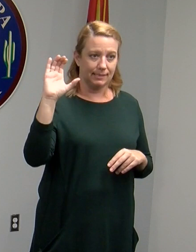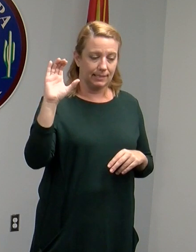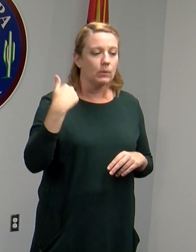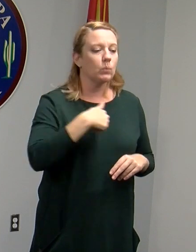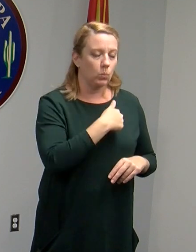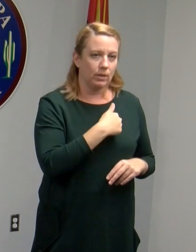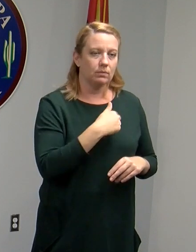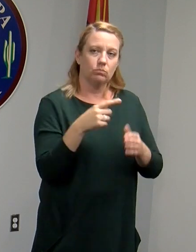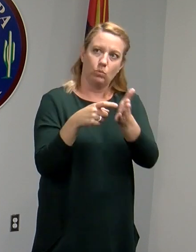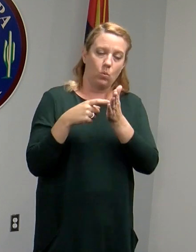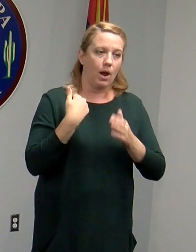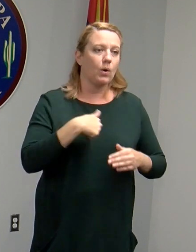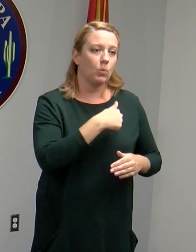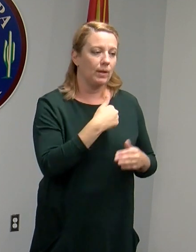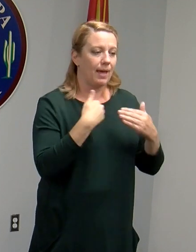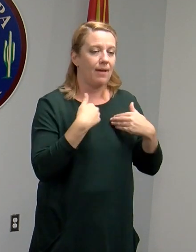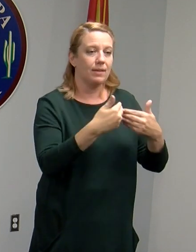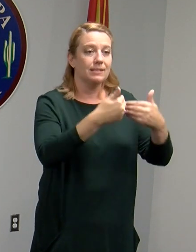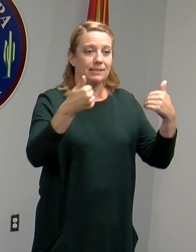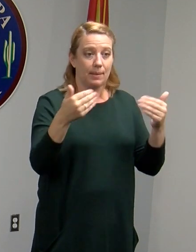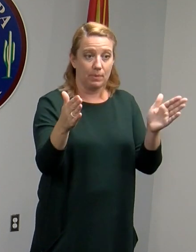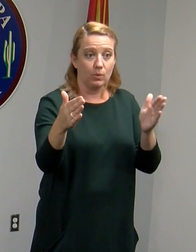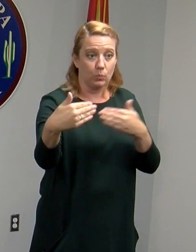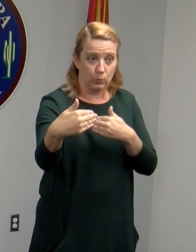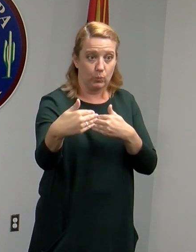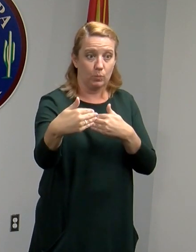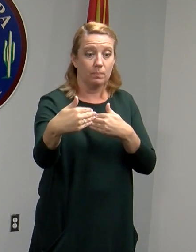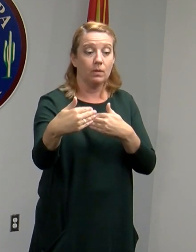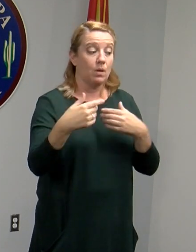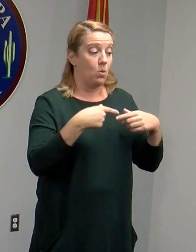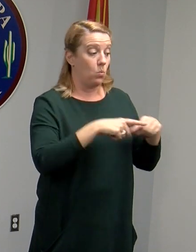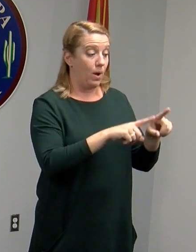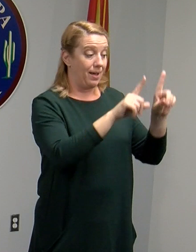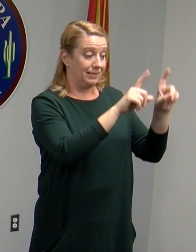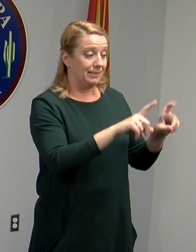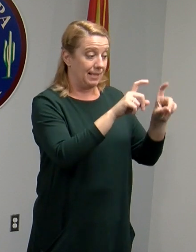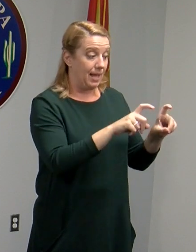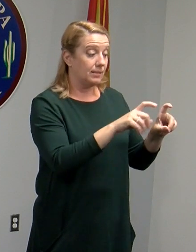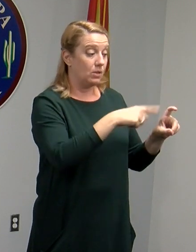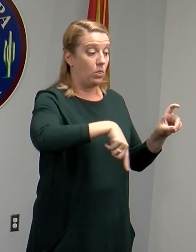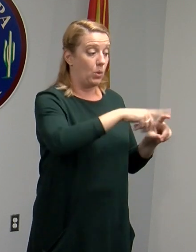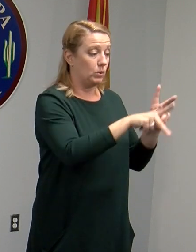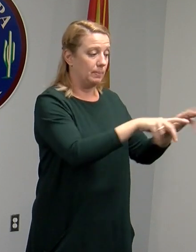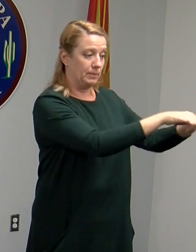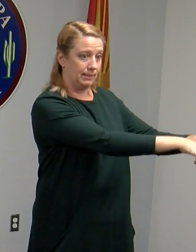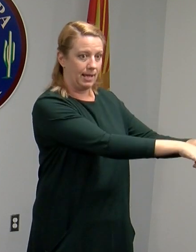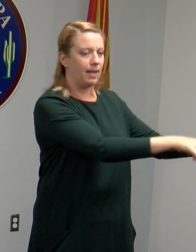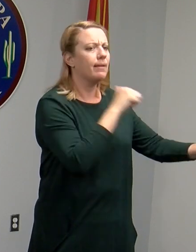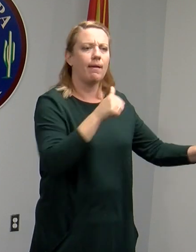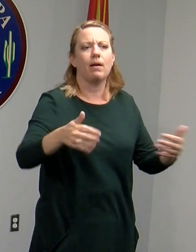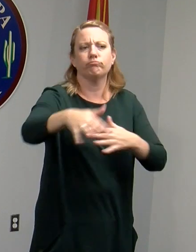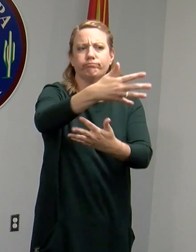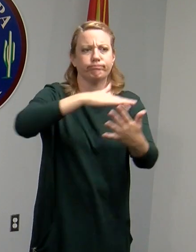housing. And we keep them separated from other people while we're testing them and monitoring their symptoms along the way. As